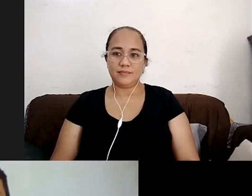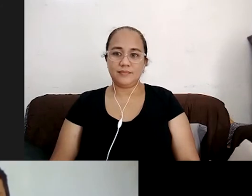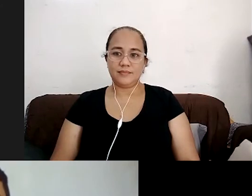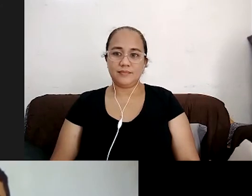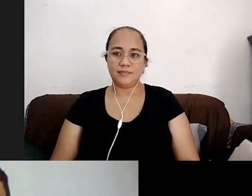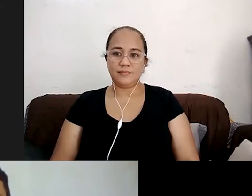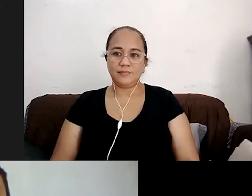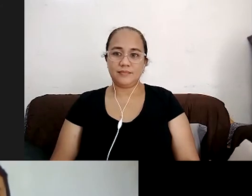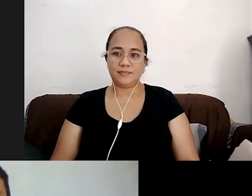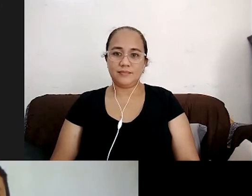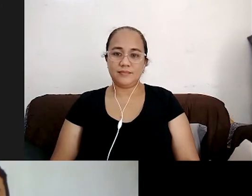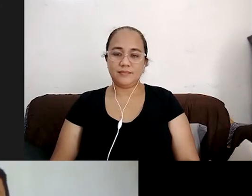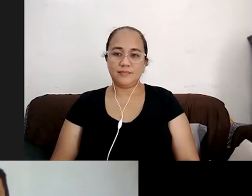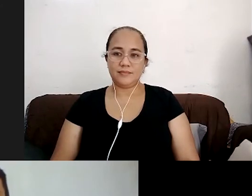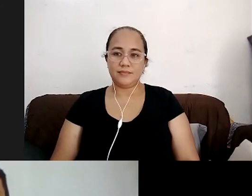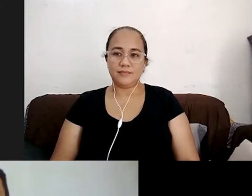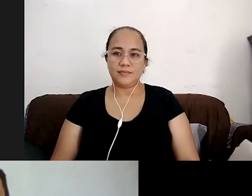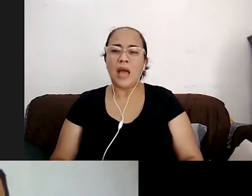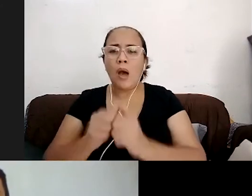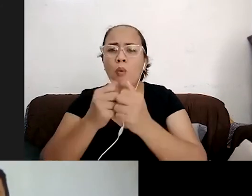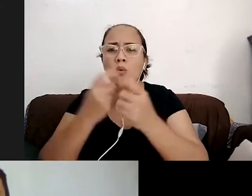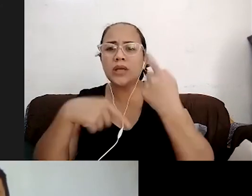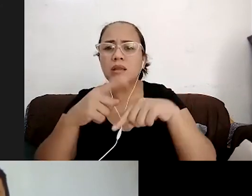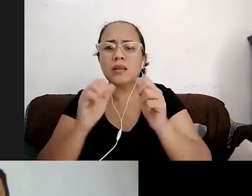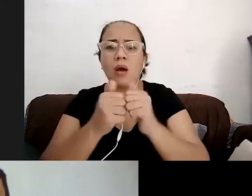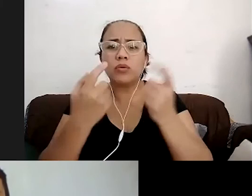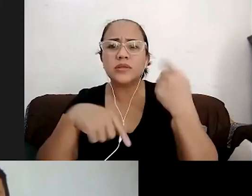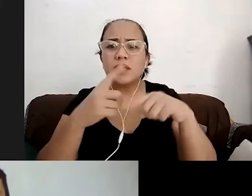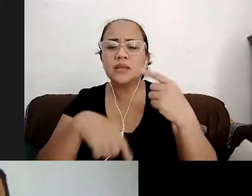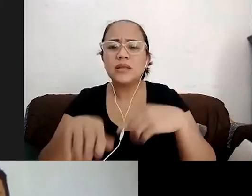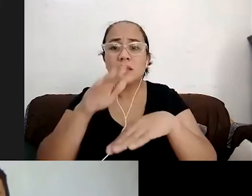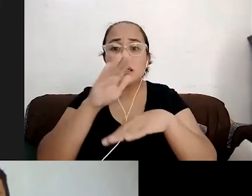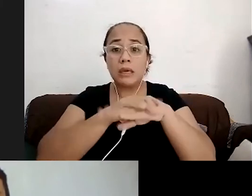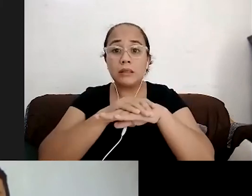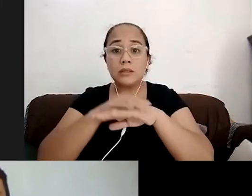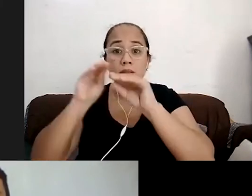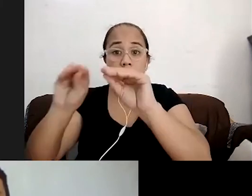Or English teach. So how would you sign fun. it? English teach fun?